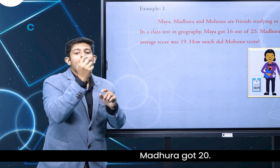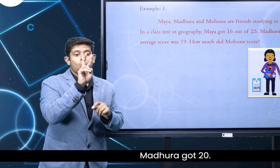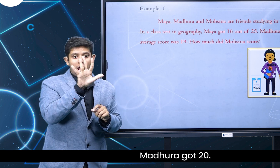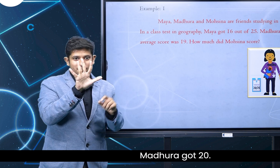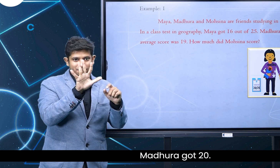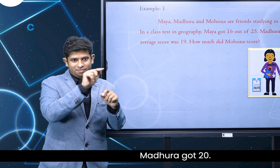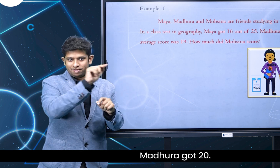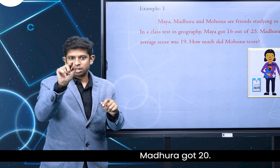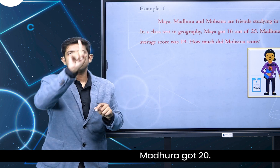Madhura got 20.